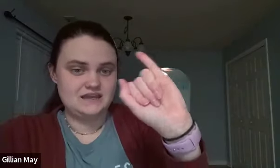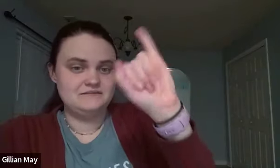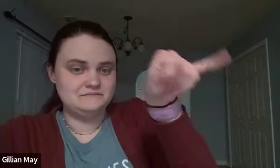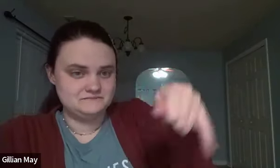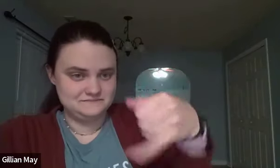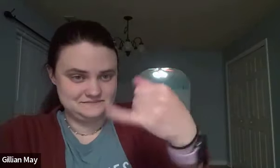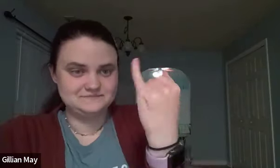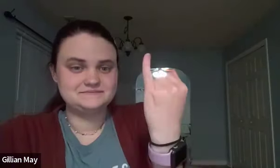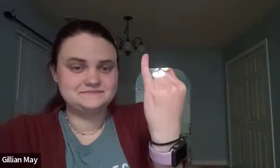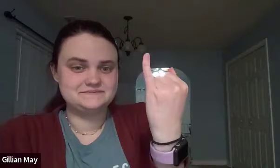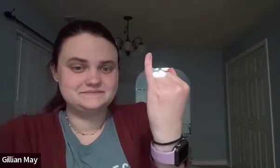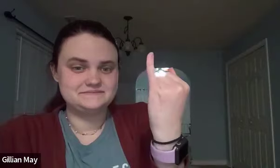J,